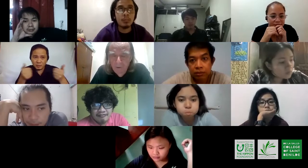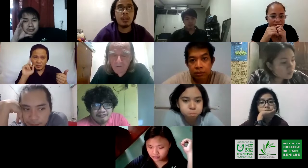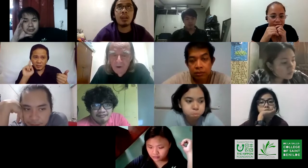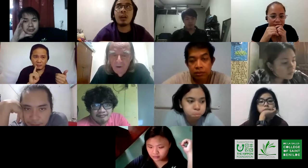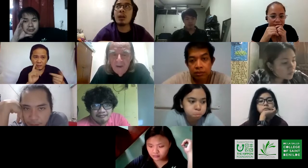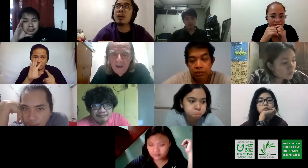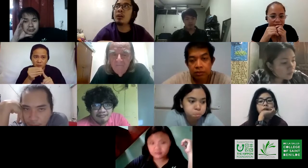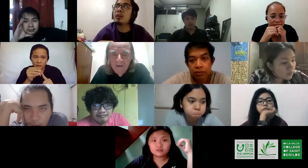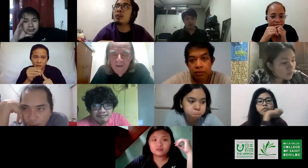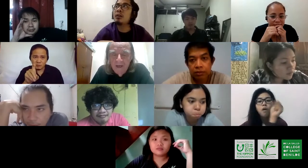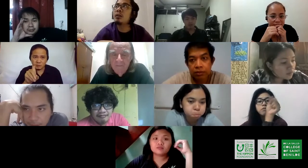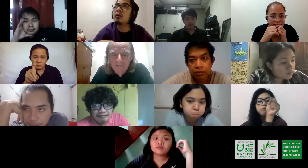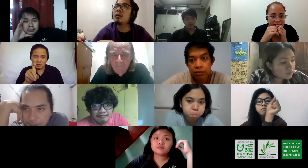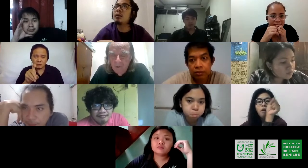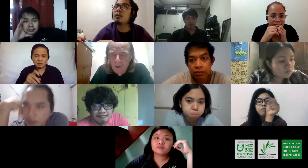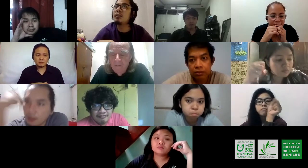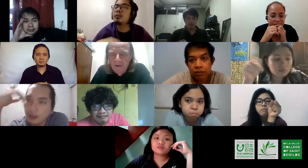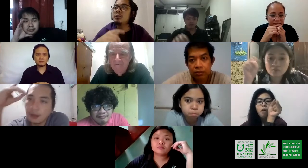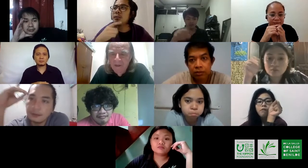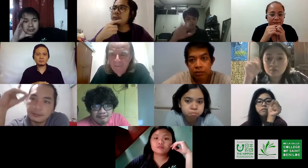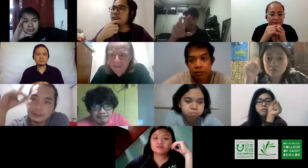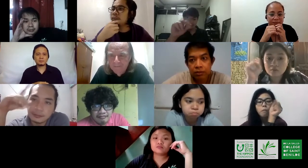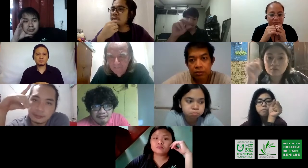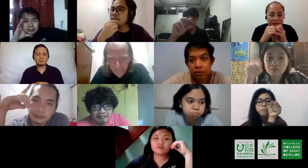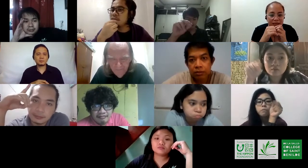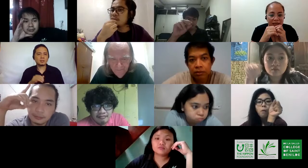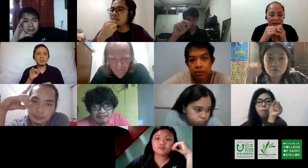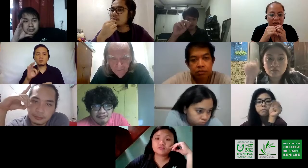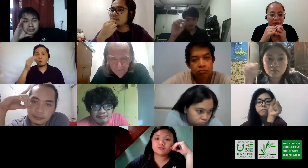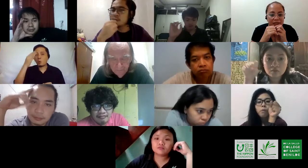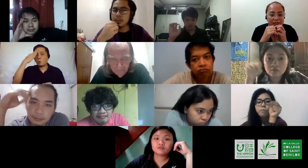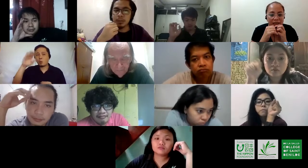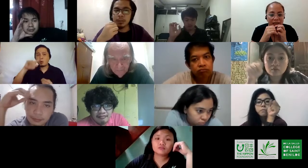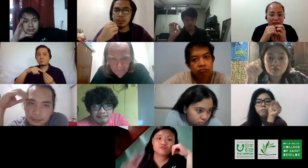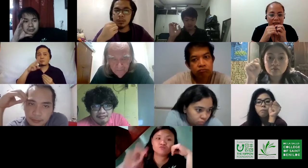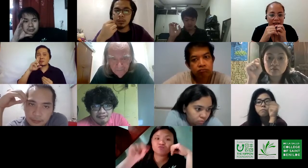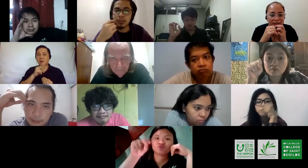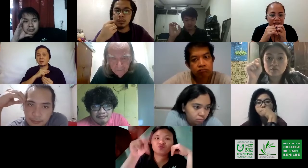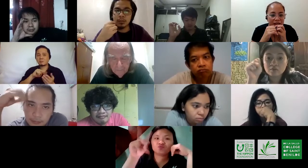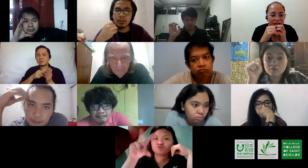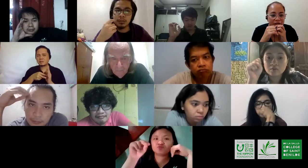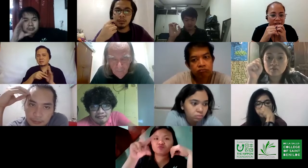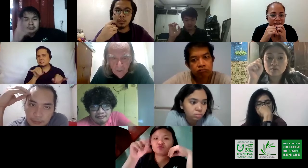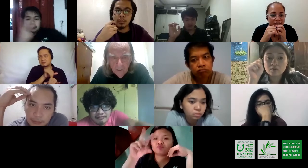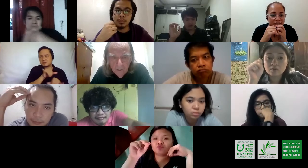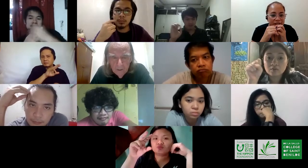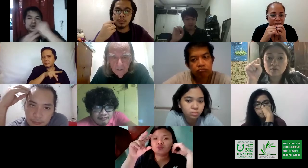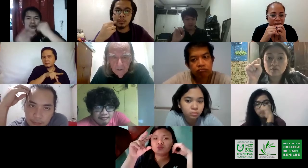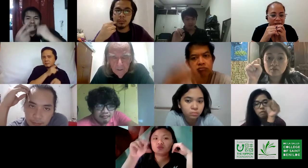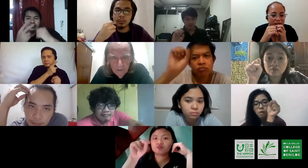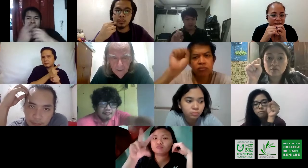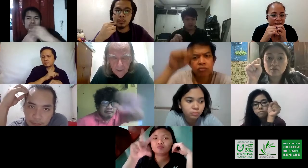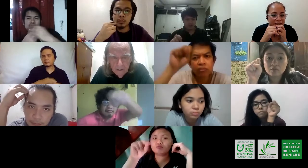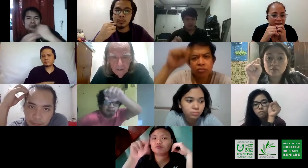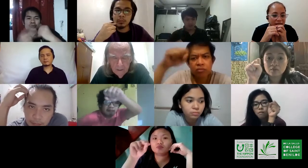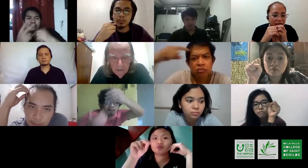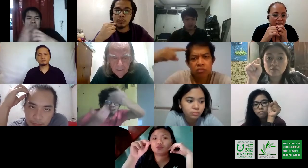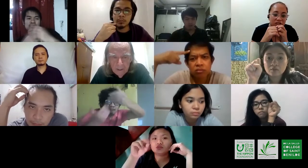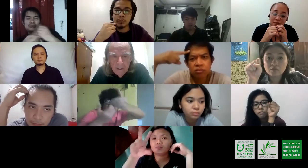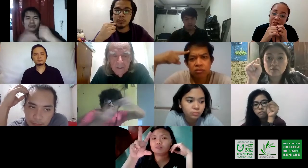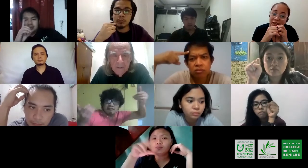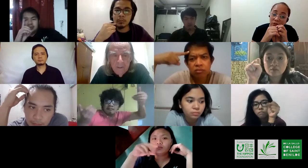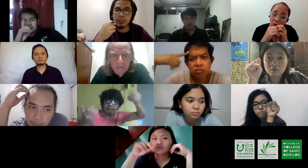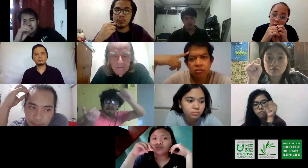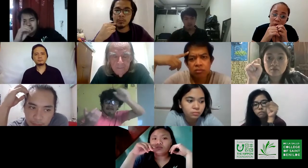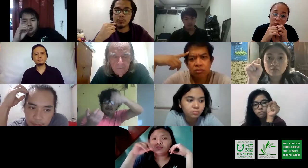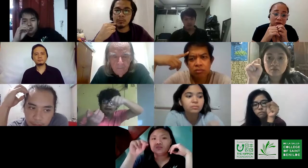If you don't know about Vietnam, talk about Philippines. Yami is saying yes. Meng is saying yes.